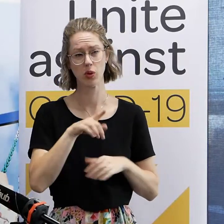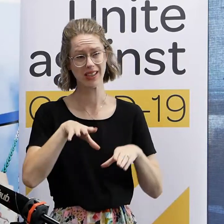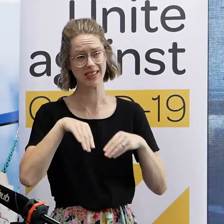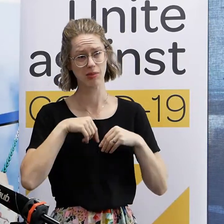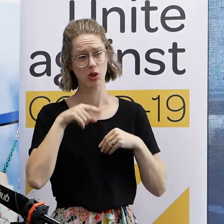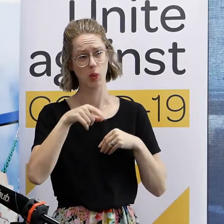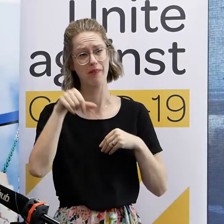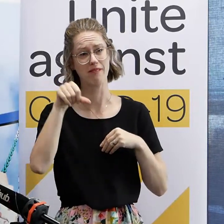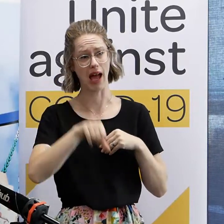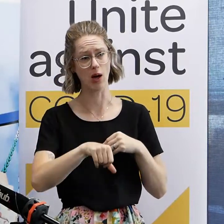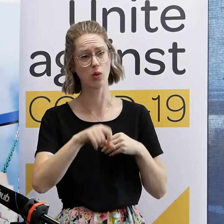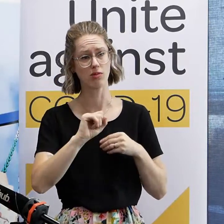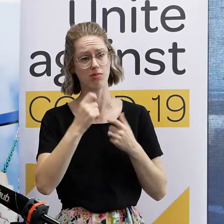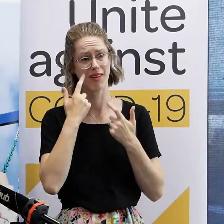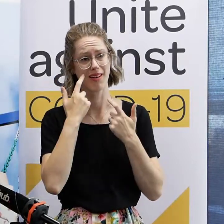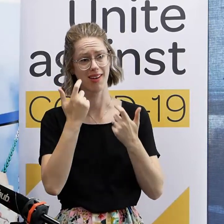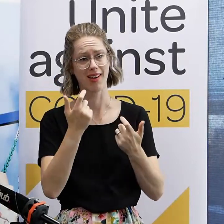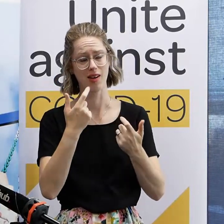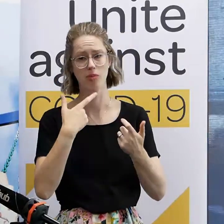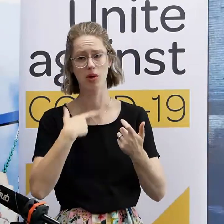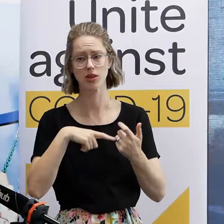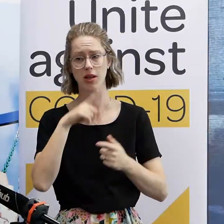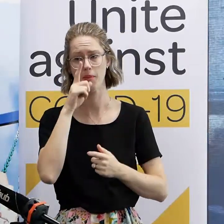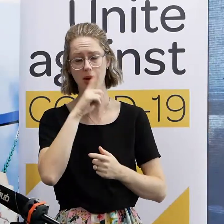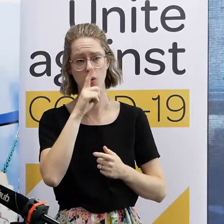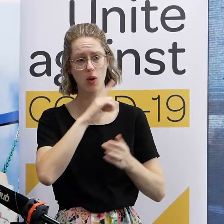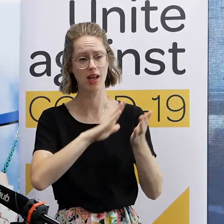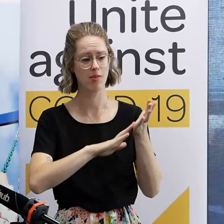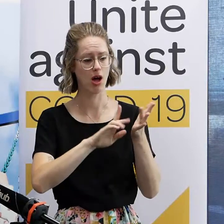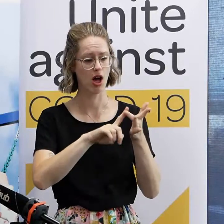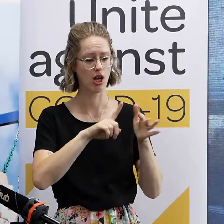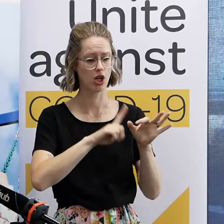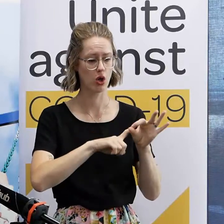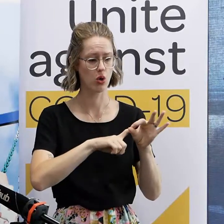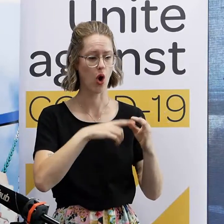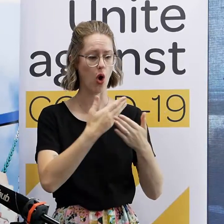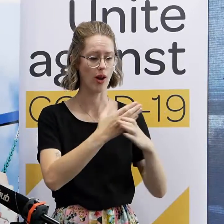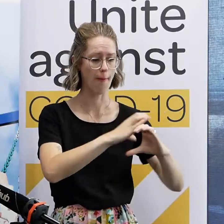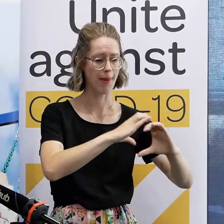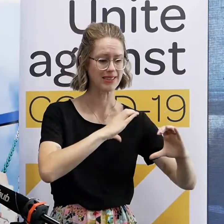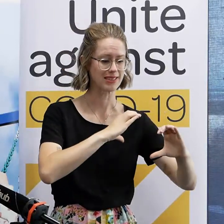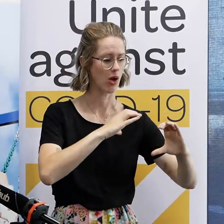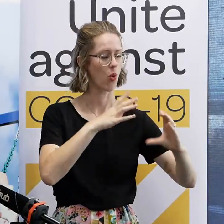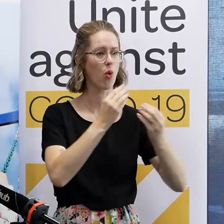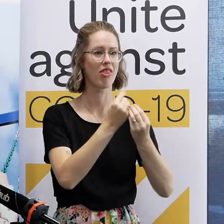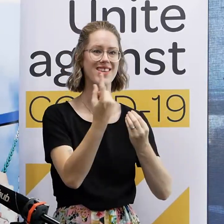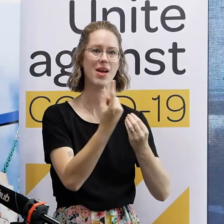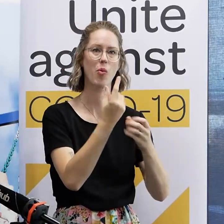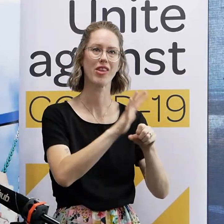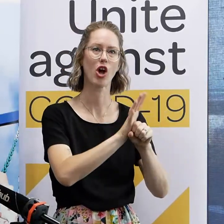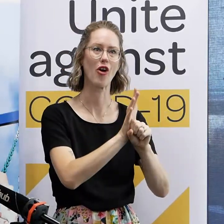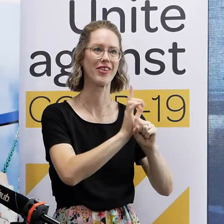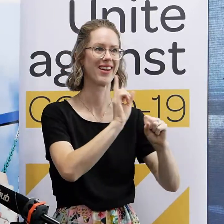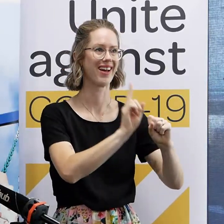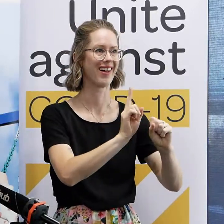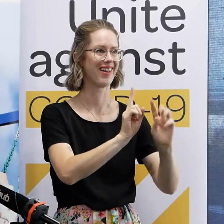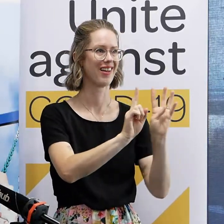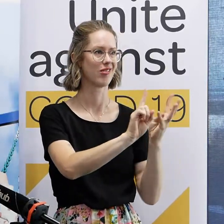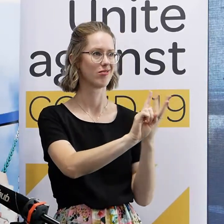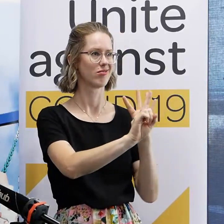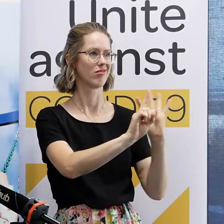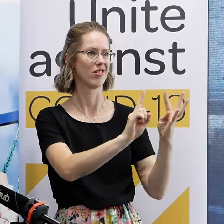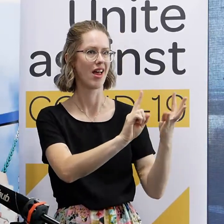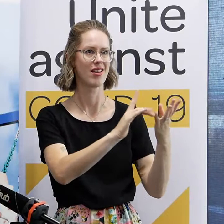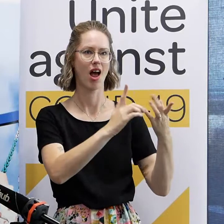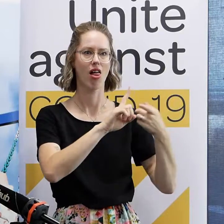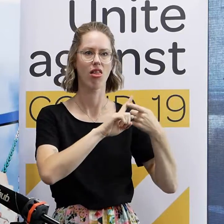in a duty of care in the case of the people in MIQ who are put on a bus with a COVID case and are now left remaining in the